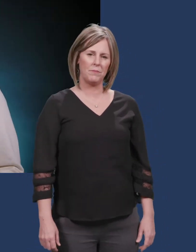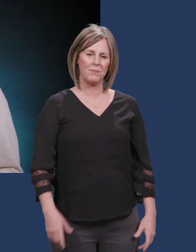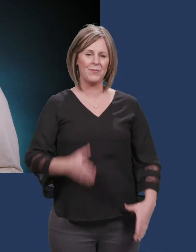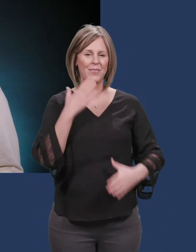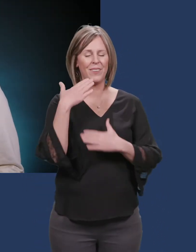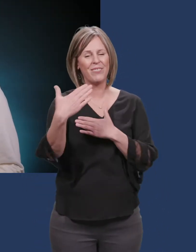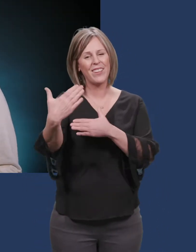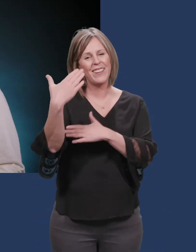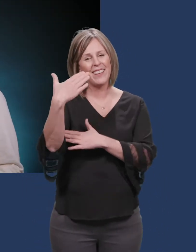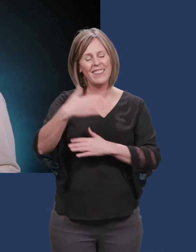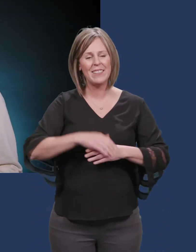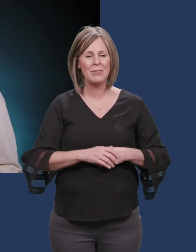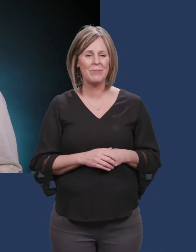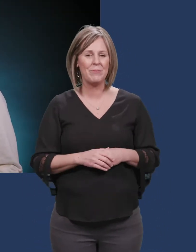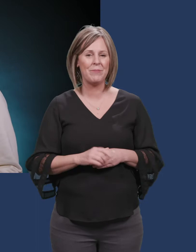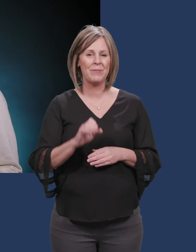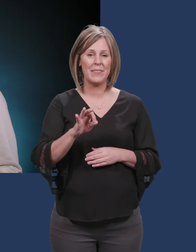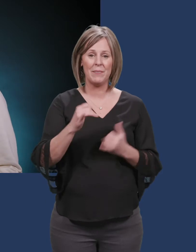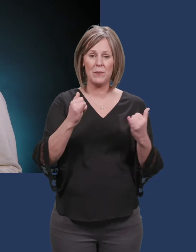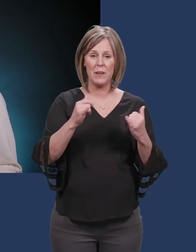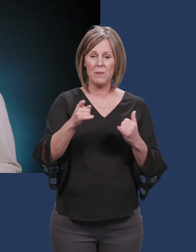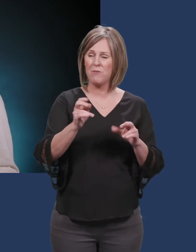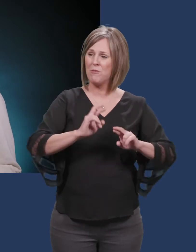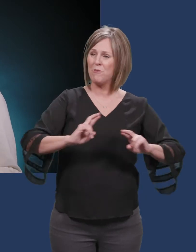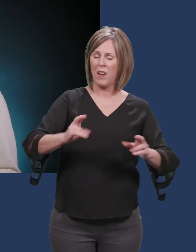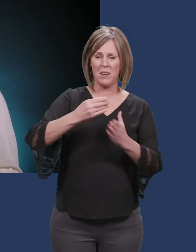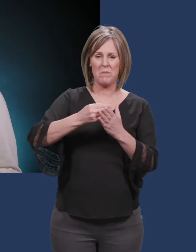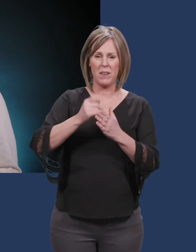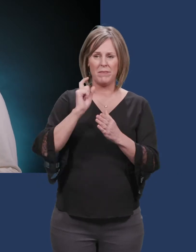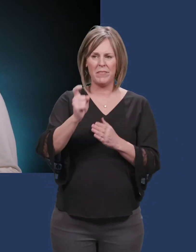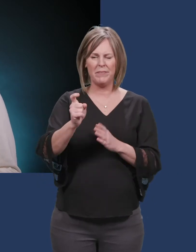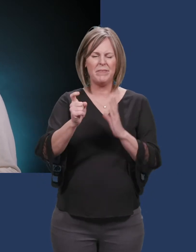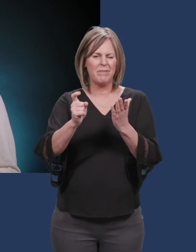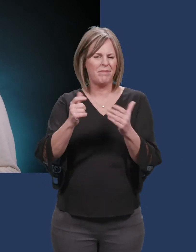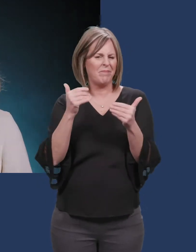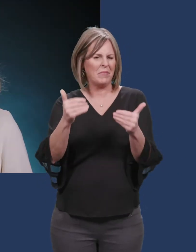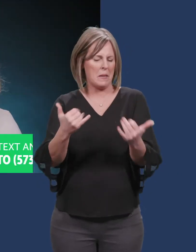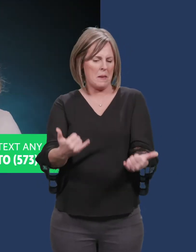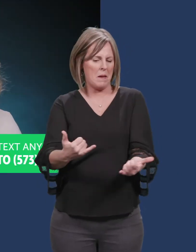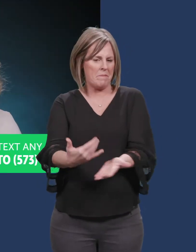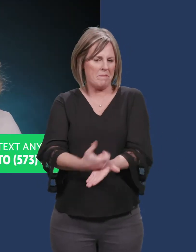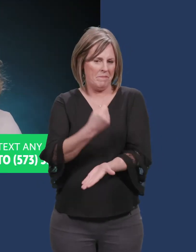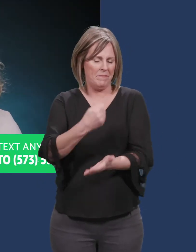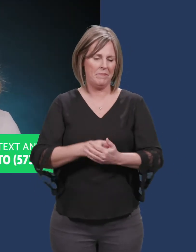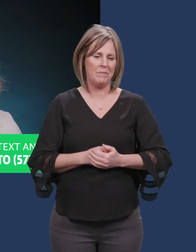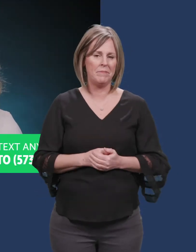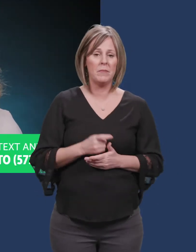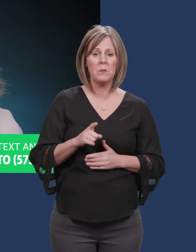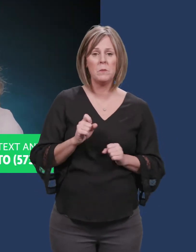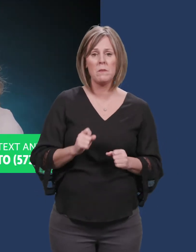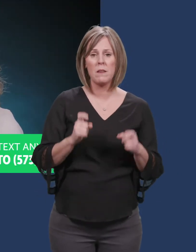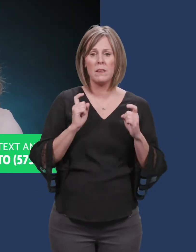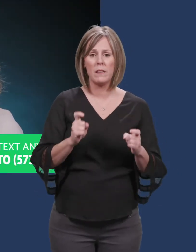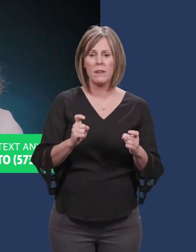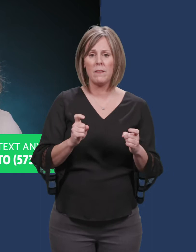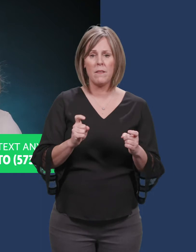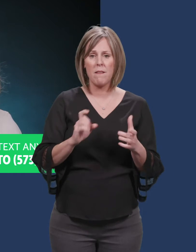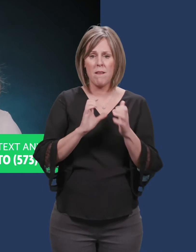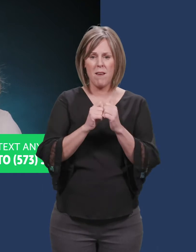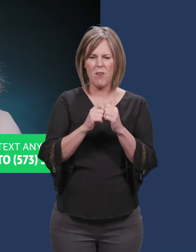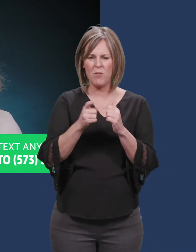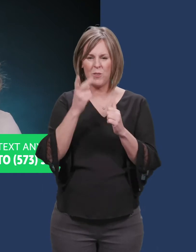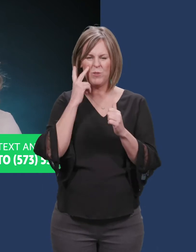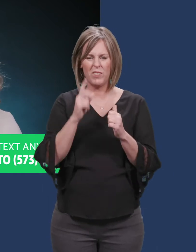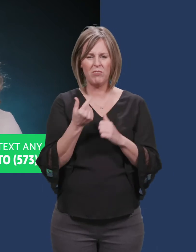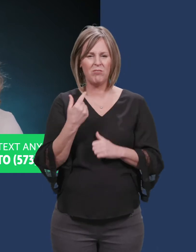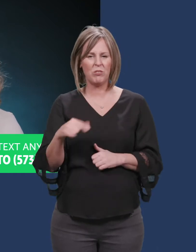Good morning. If you're prepared to give an offering today, we want to invite you to do that now. You can give by texting a dollar amount to the number below,